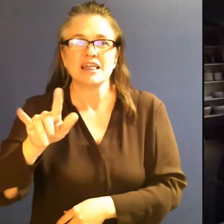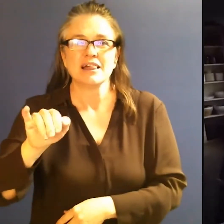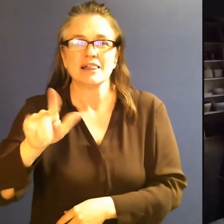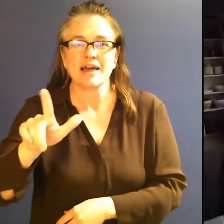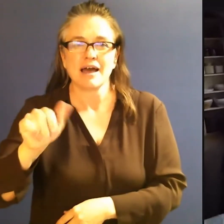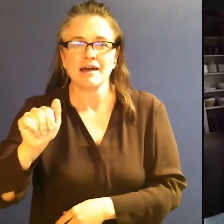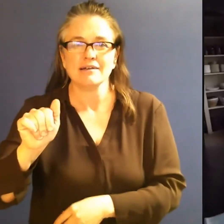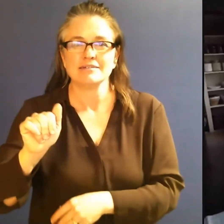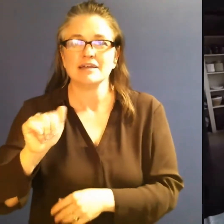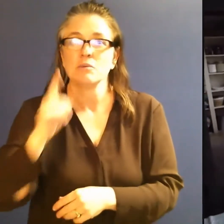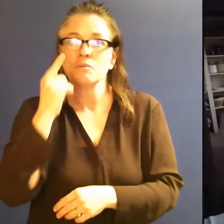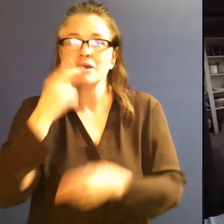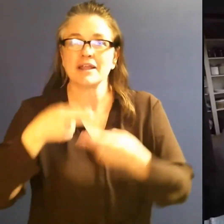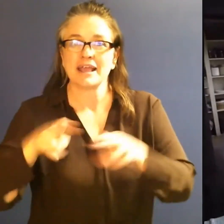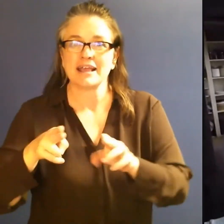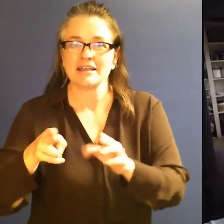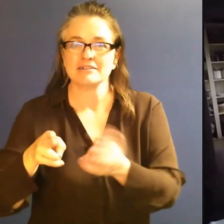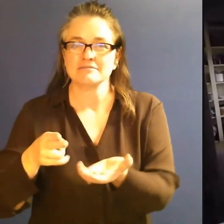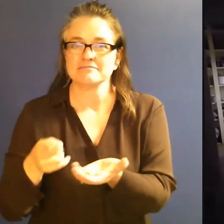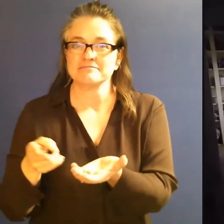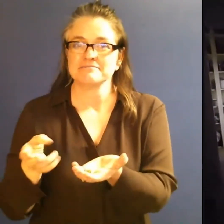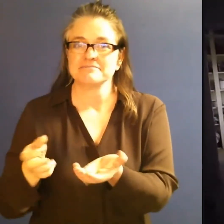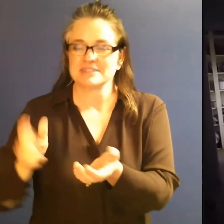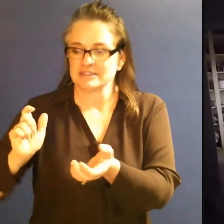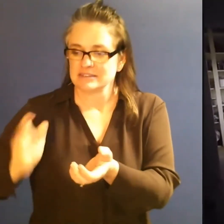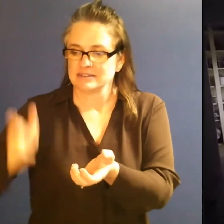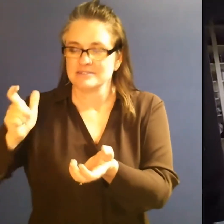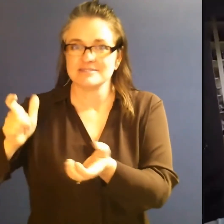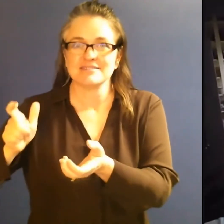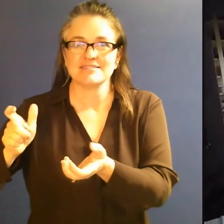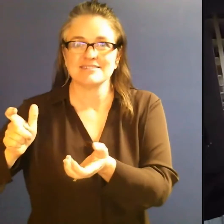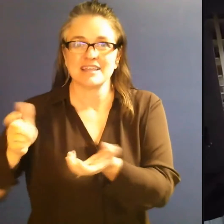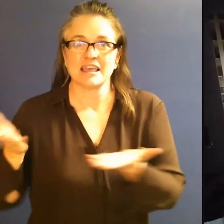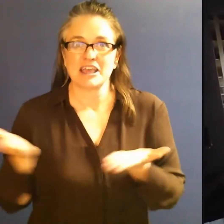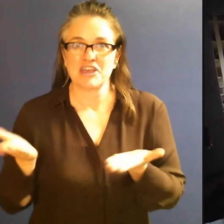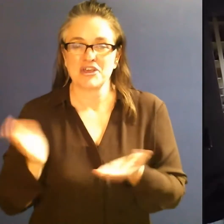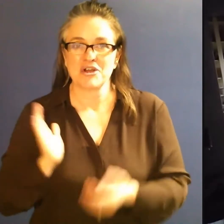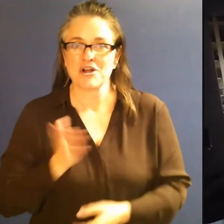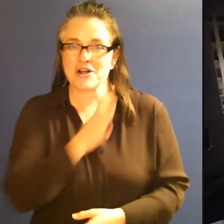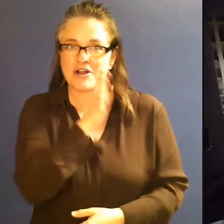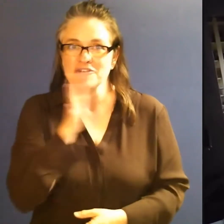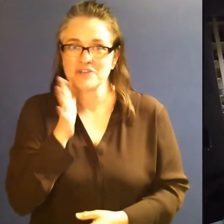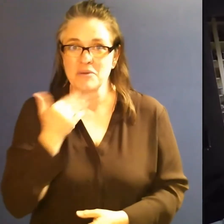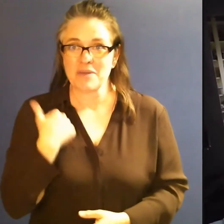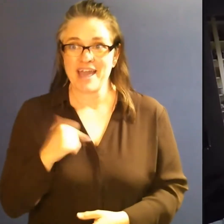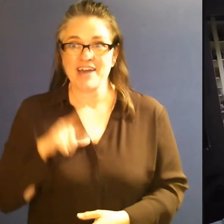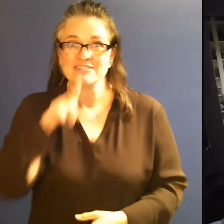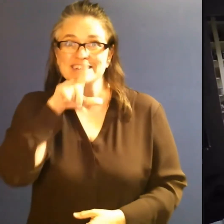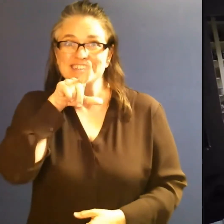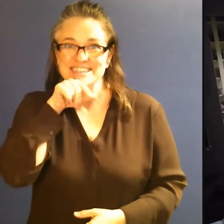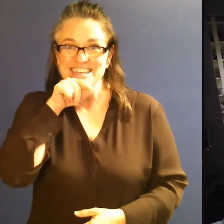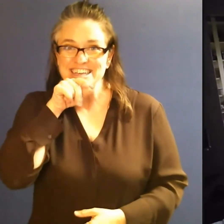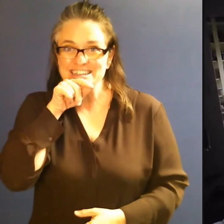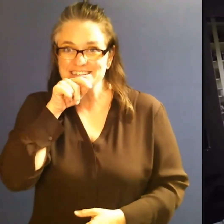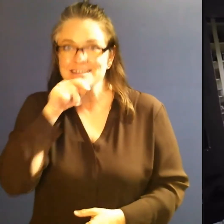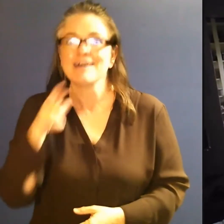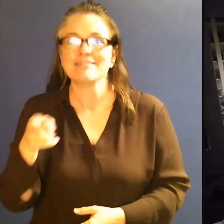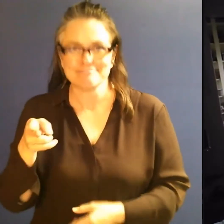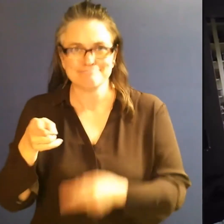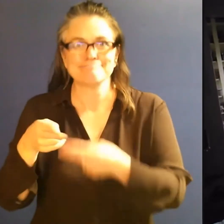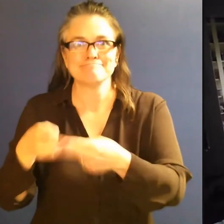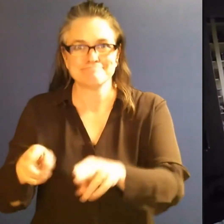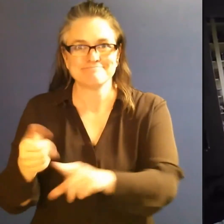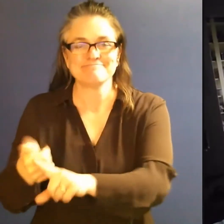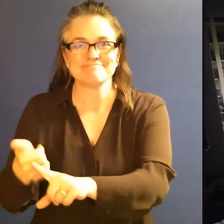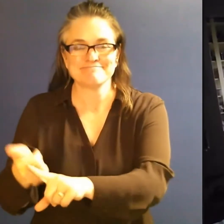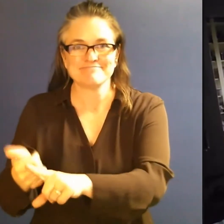and an egg. And we're lucky here at Chellberg, we have our own chickens. So this